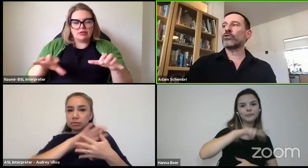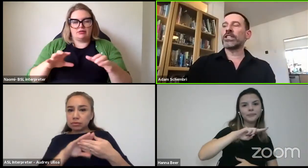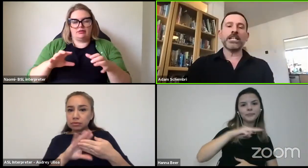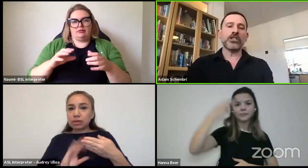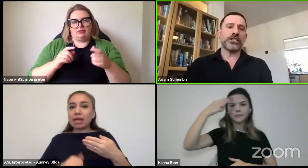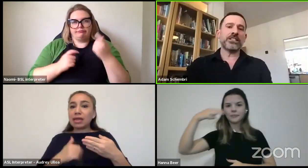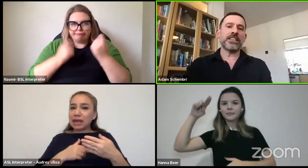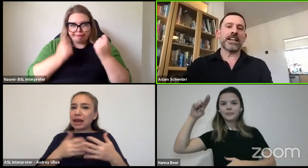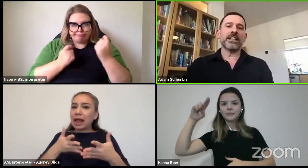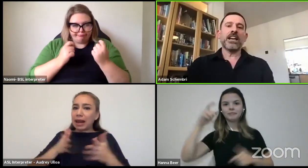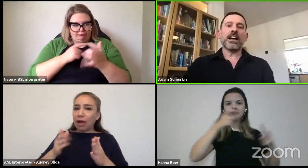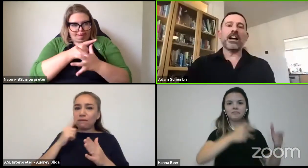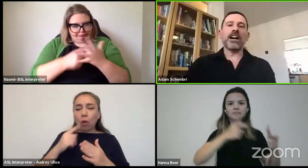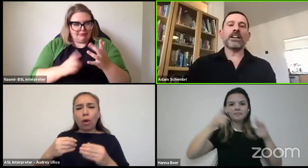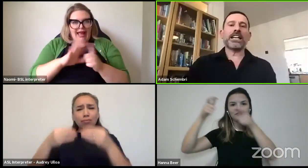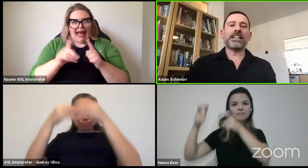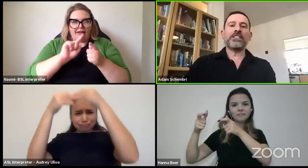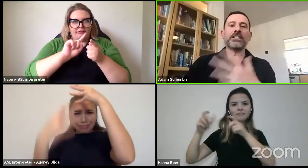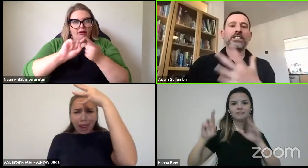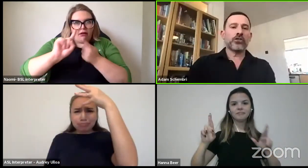of alternations that